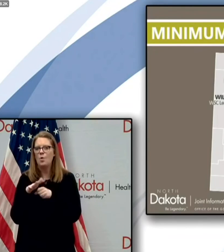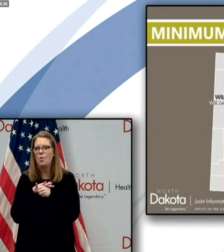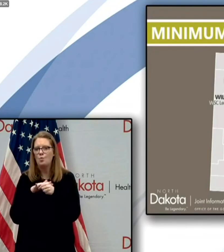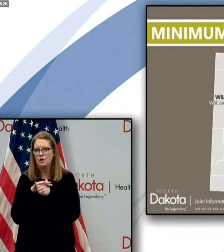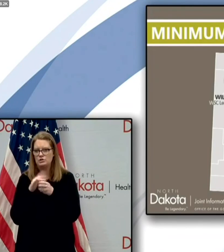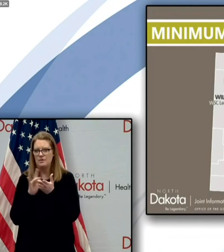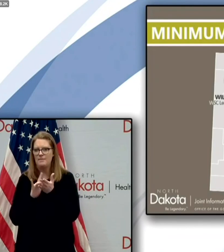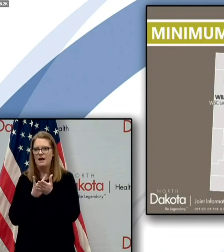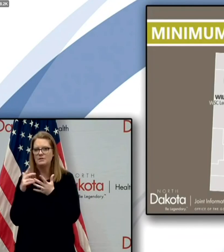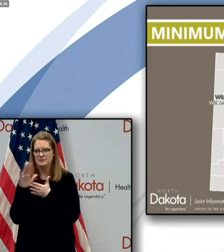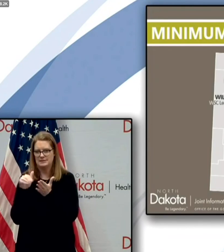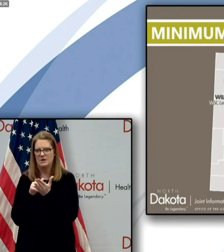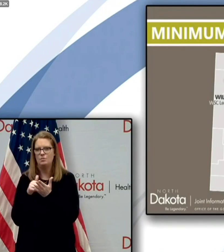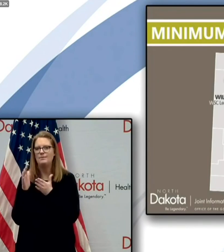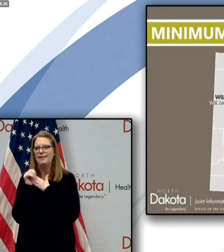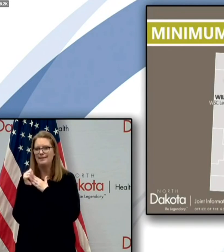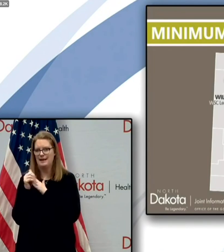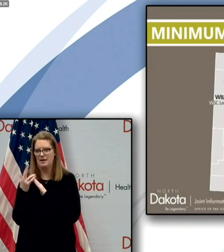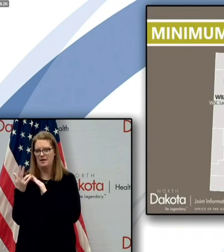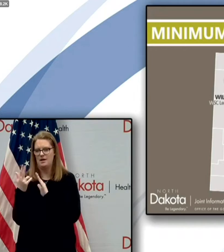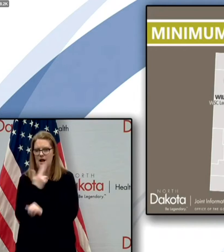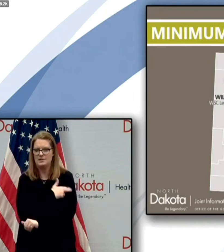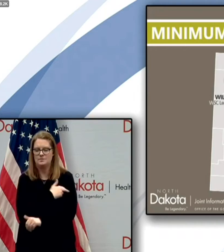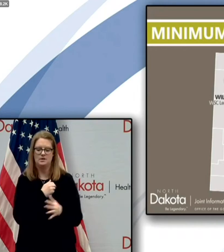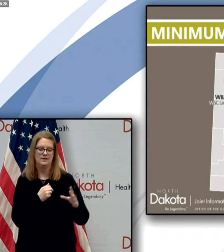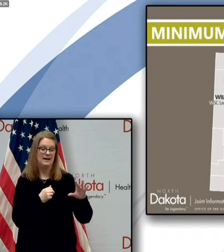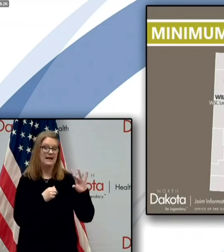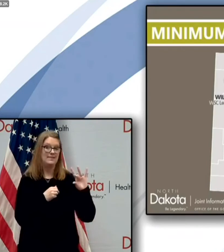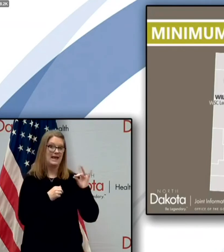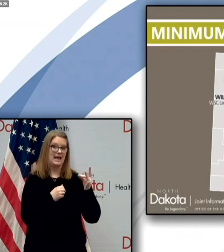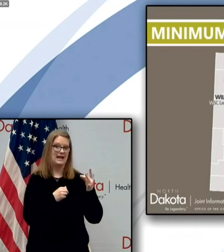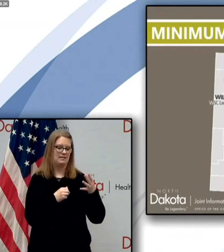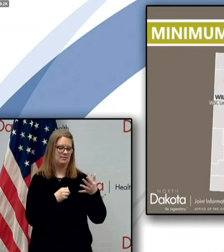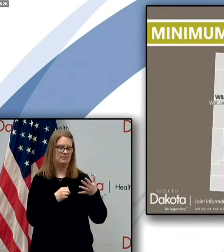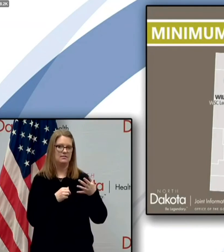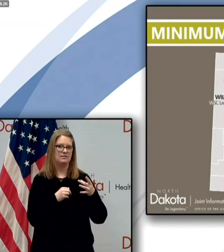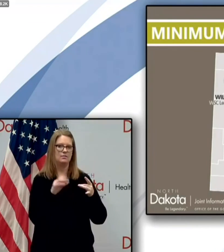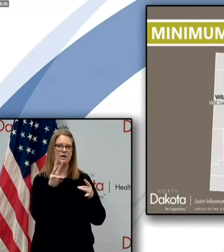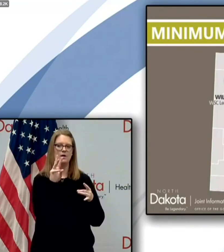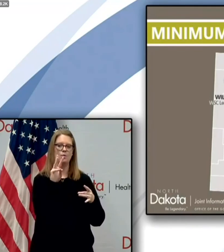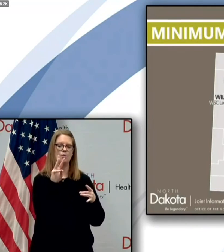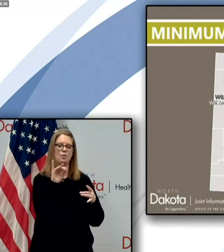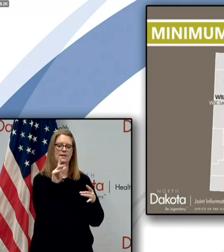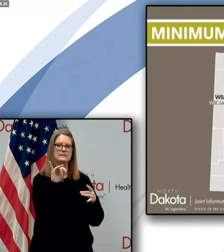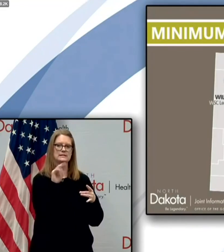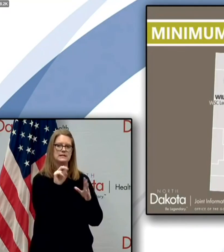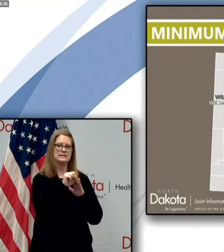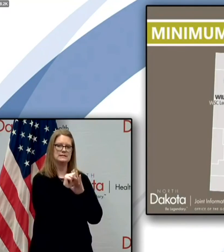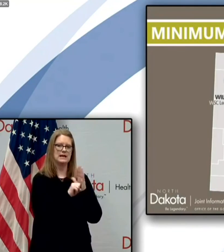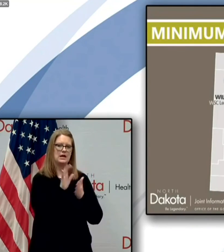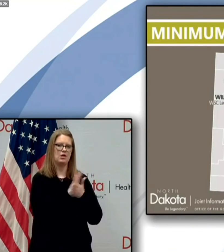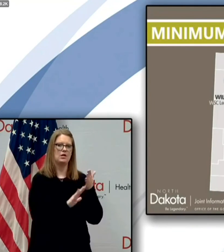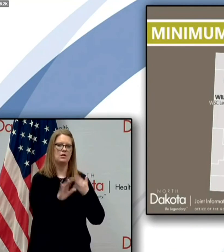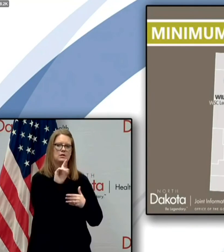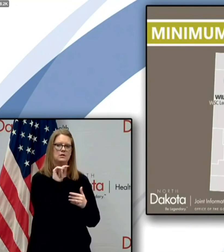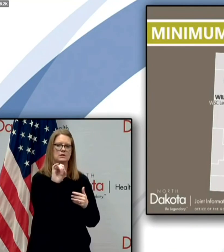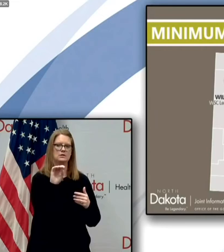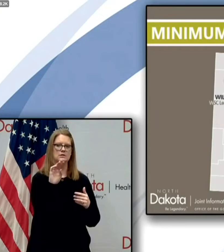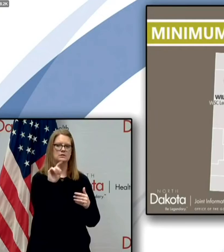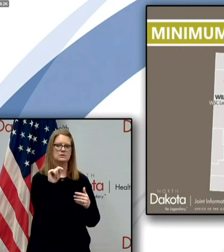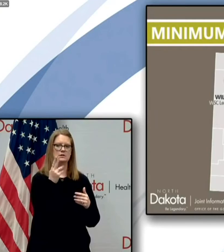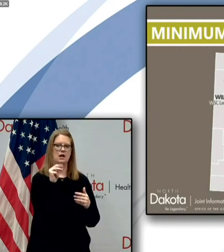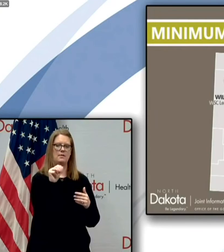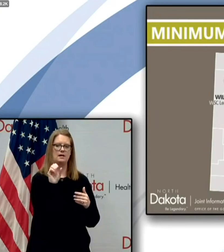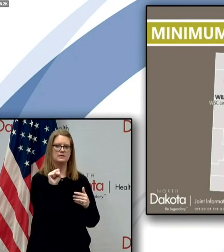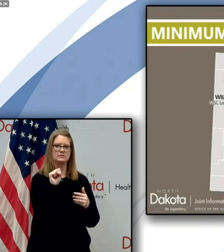Regional Medical Center. And the 8th site would be in Williston State College, Thomas Witt Leach